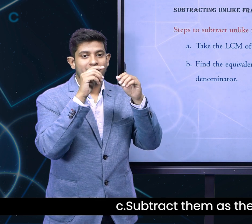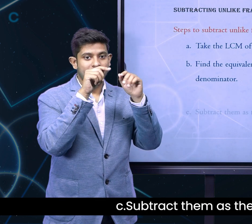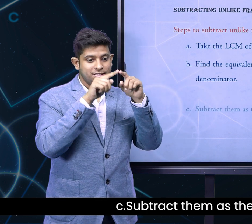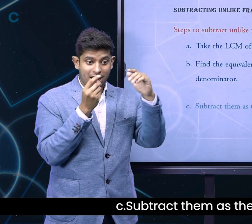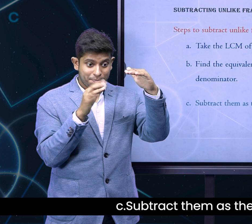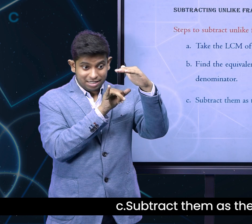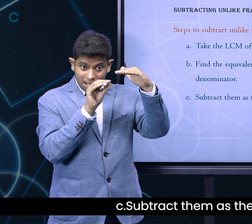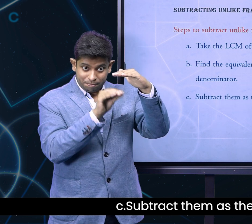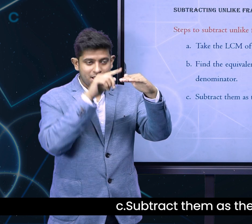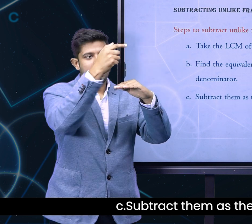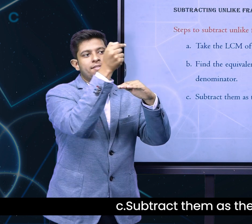Subtract them as the like fractions.